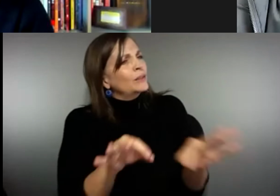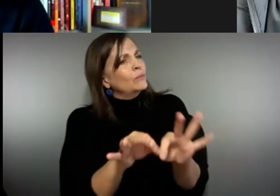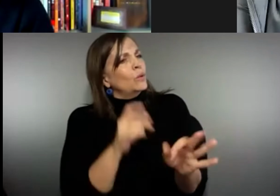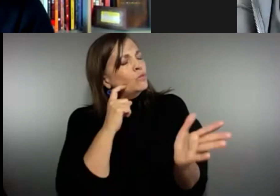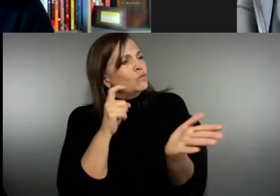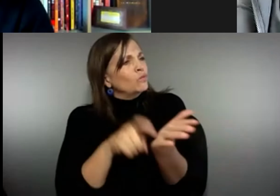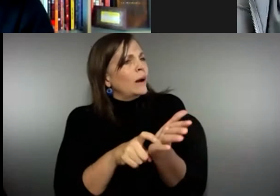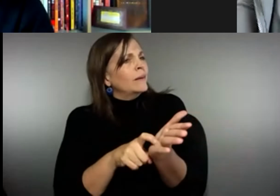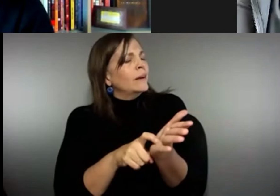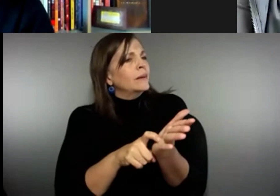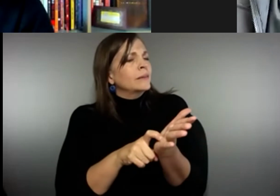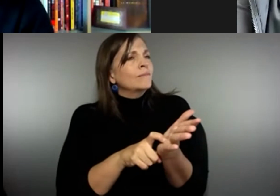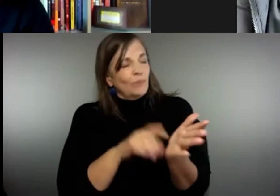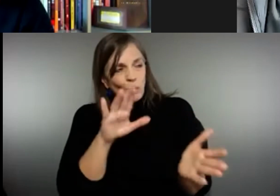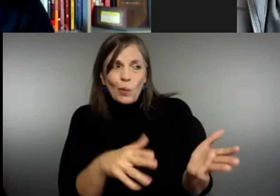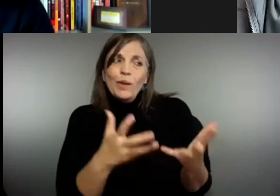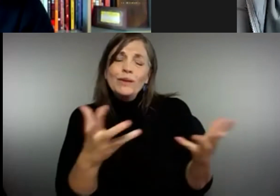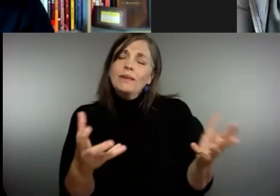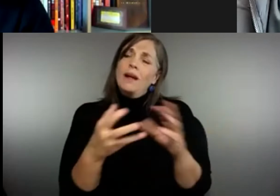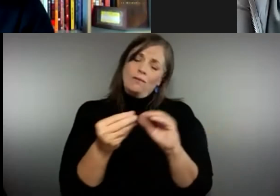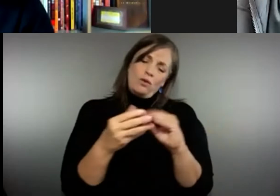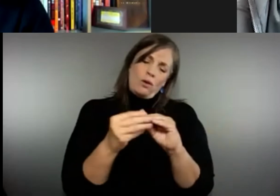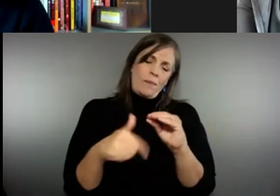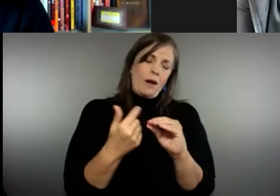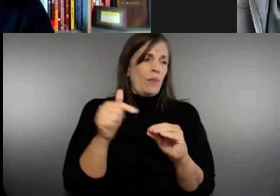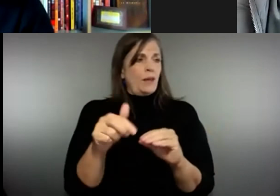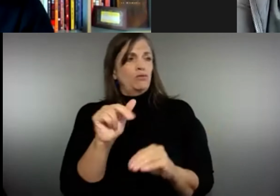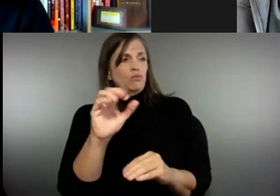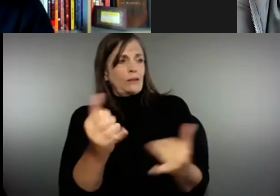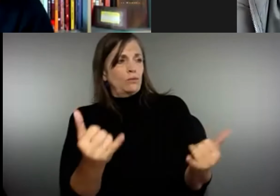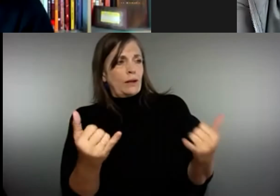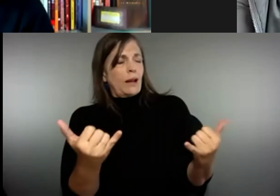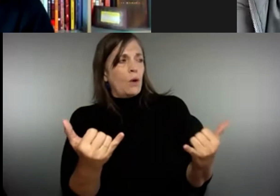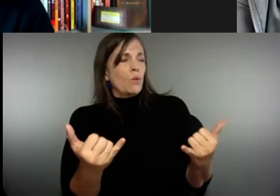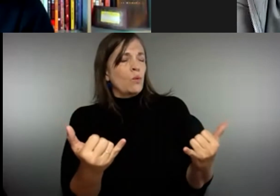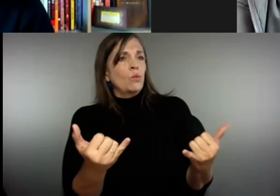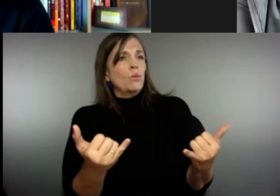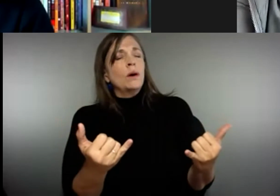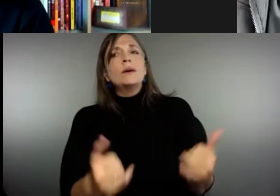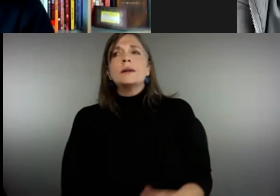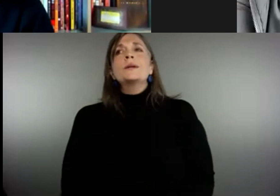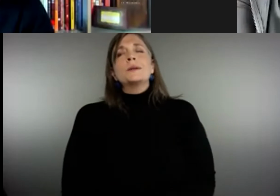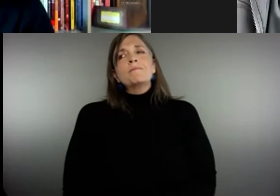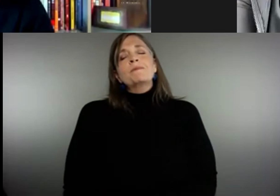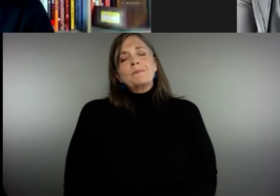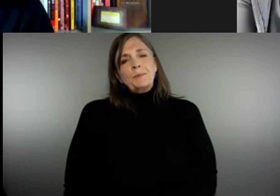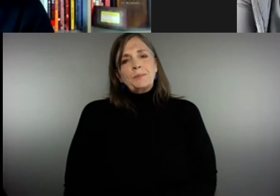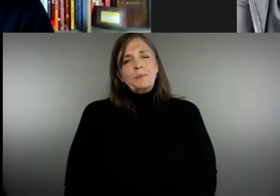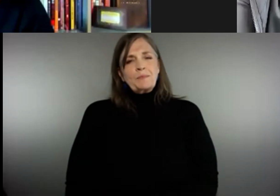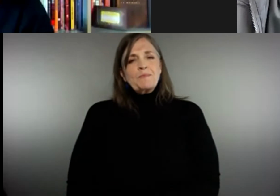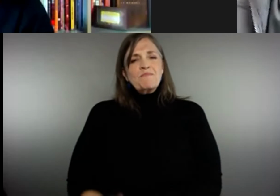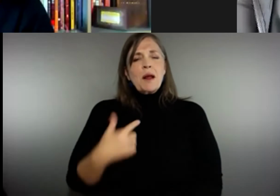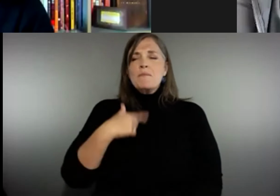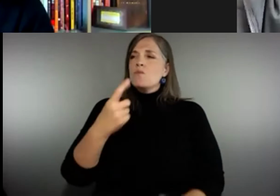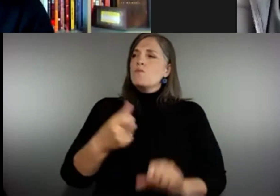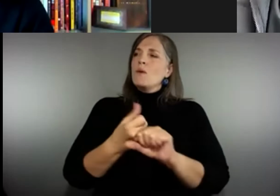a lot of talk in this um in this race right now about you know i started talking of a year but a year